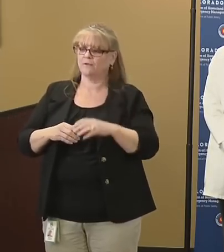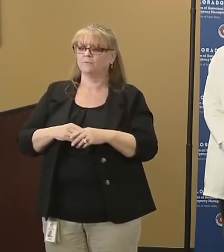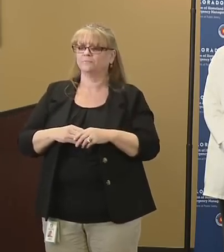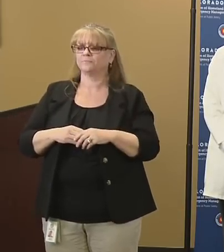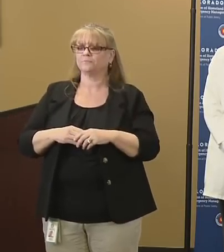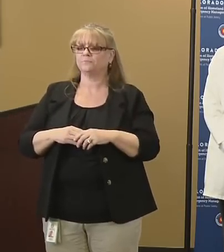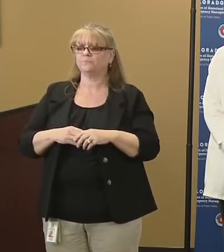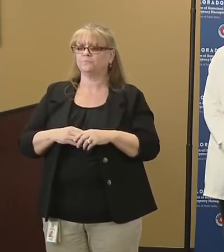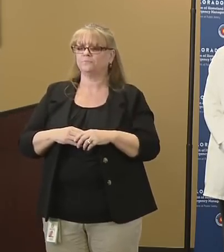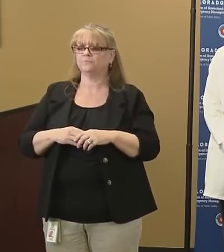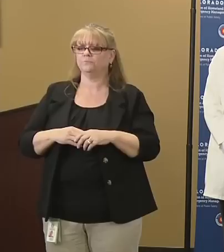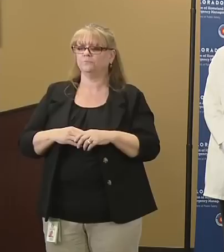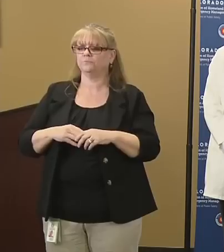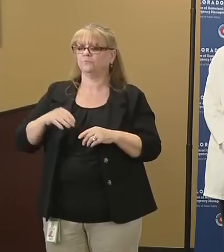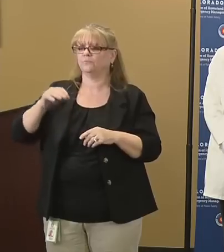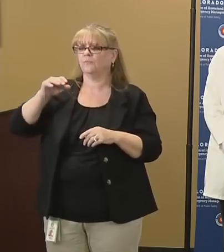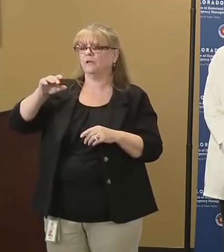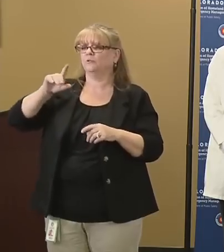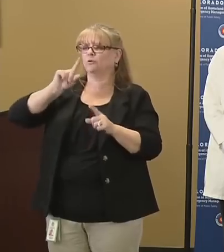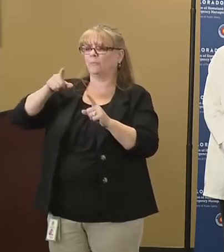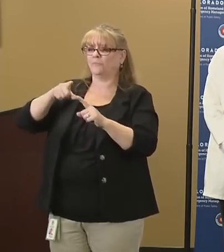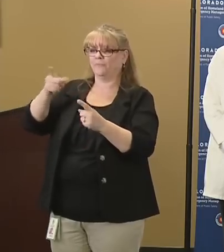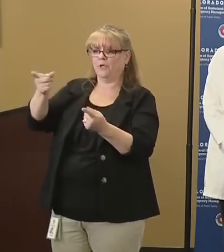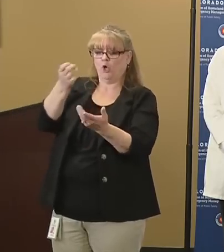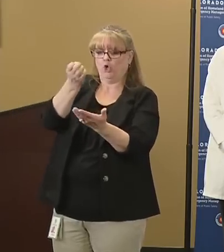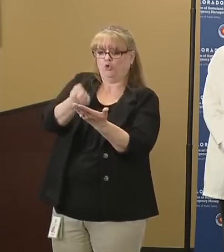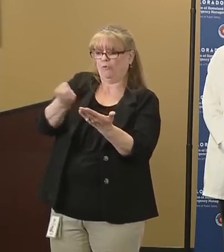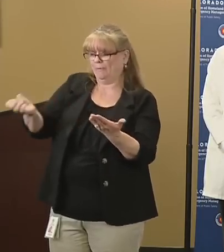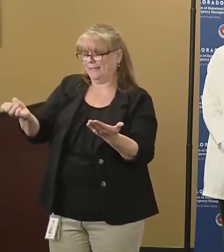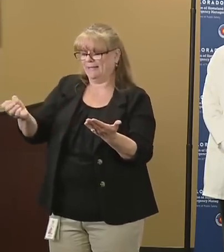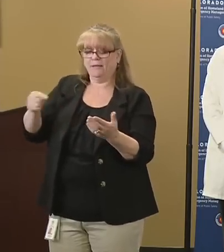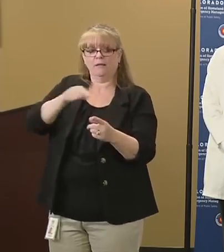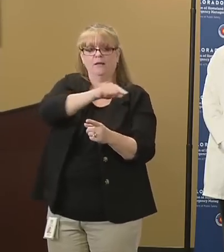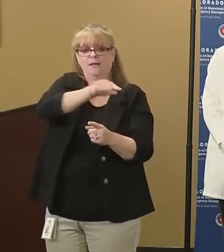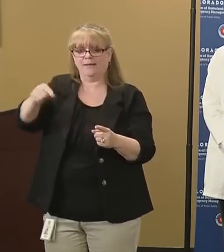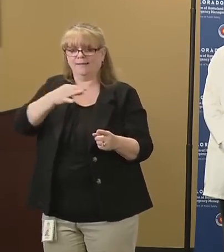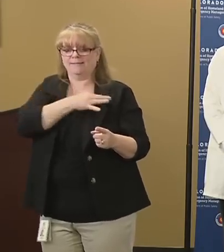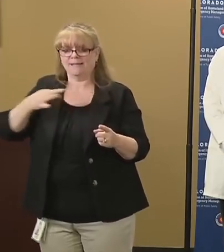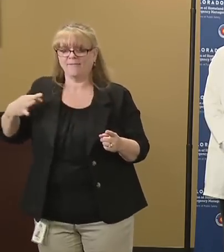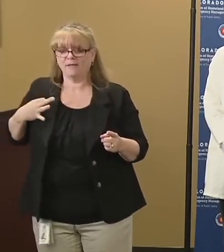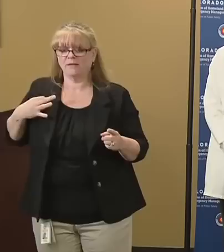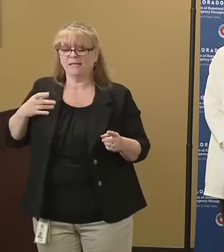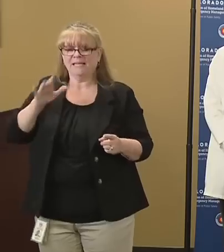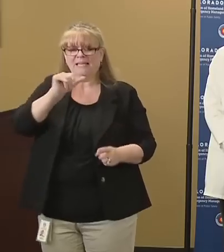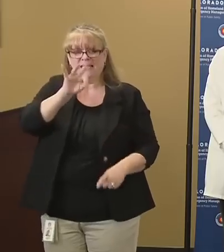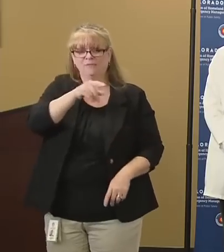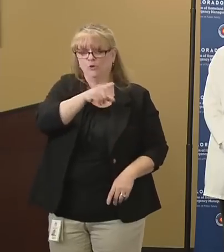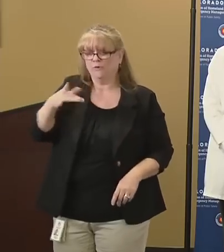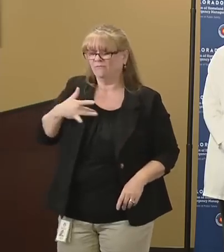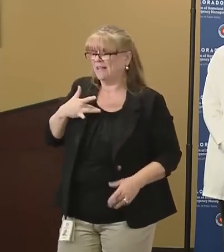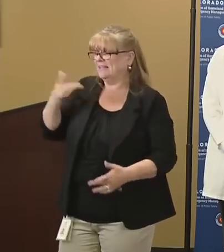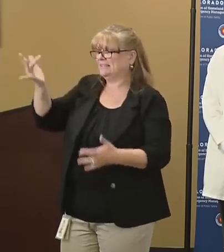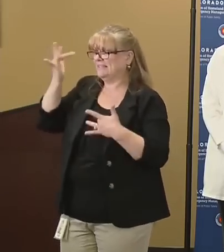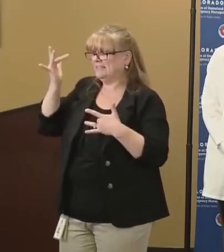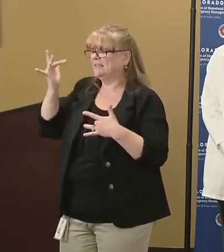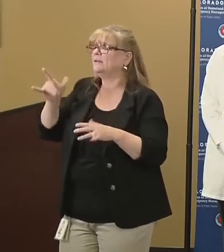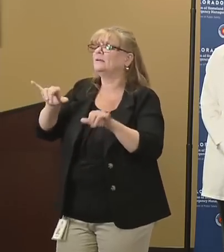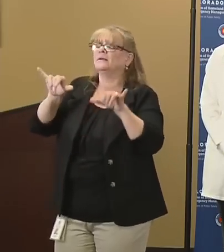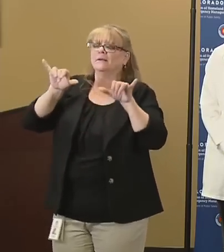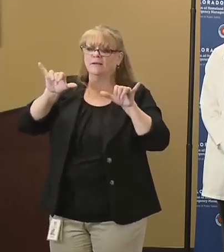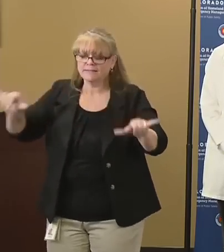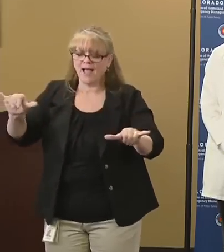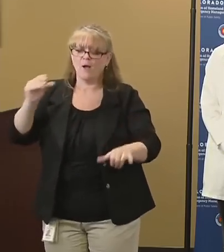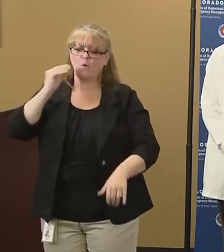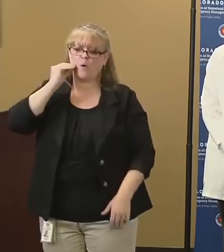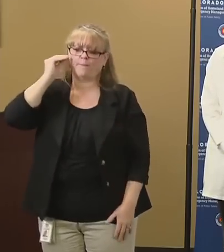the equipment and to the personnel. If you simply have the symptoms, stay at home, assume you have it, because even if you